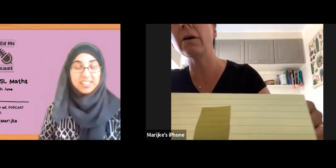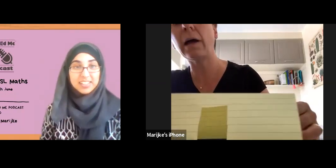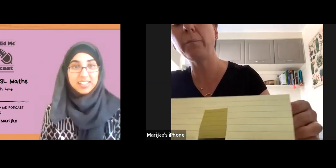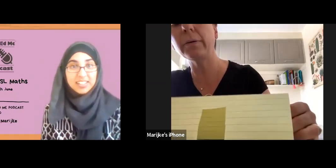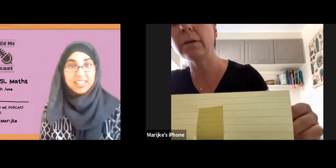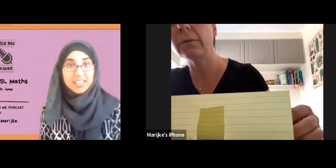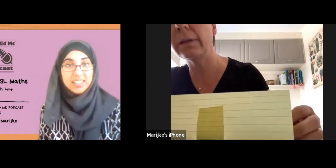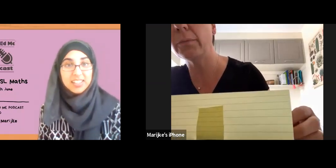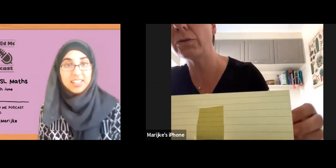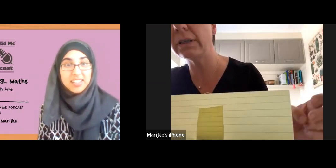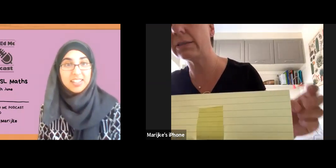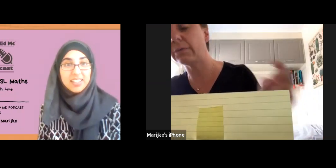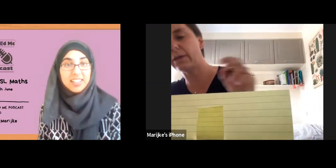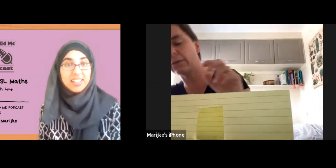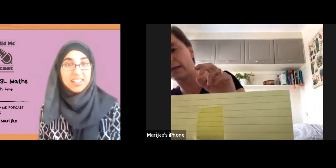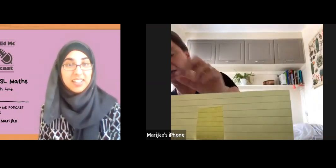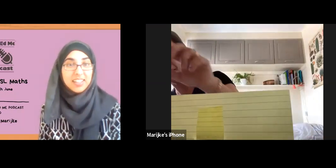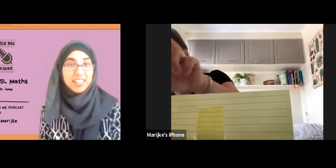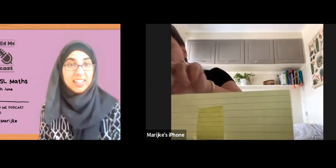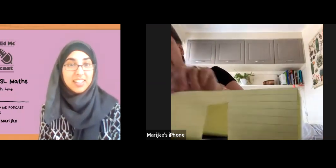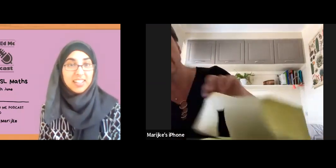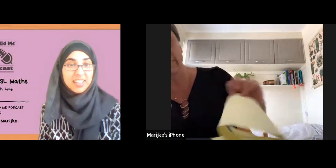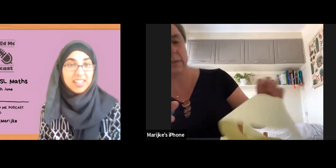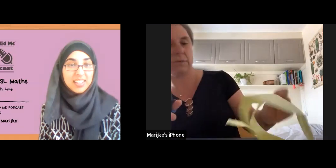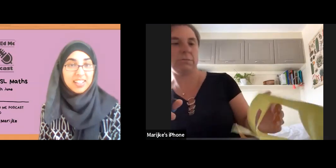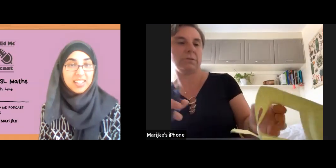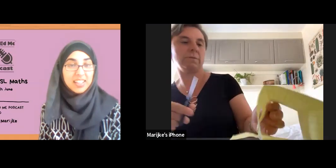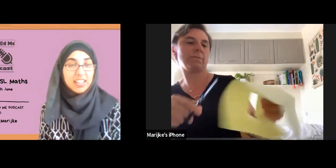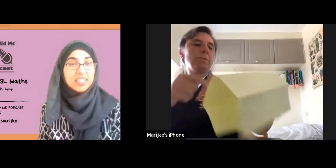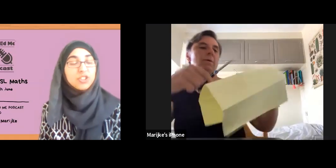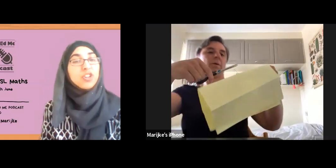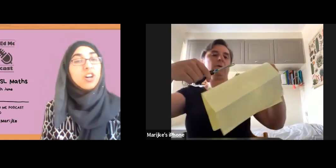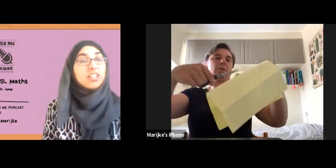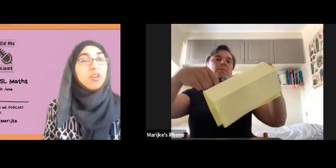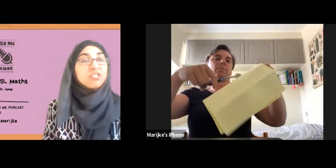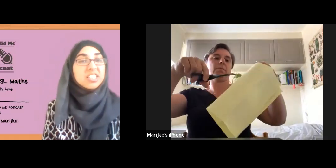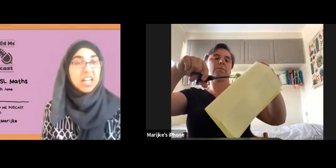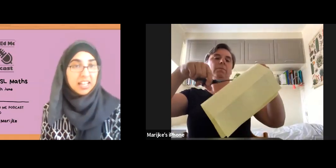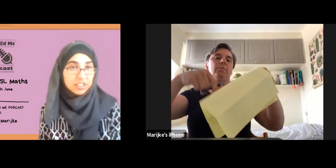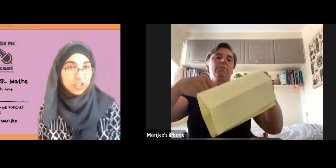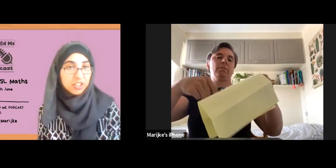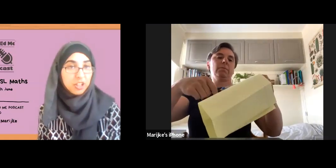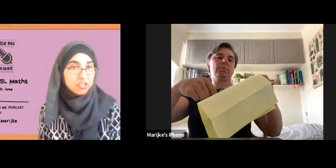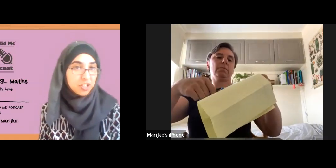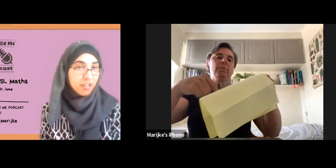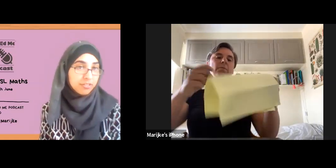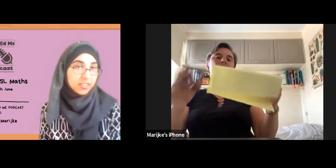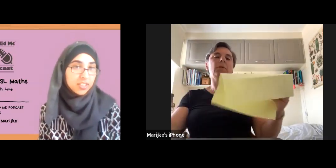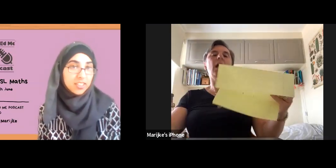ramp with the moat on the other side. Right, okay. Now I shall do the windows. Now you've got like holes on the side. Are you going to close those off?